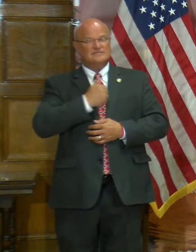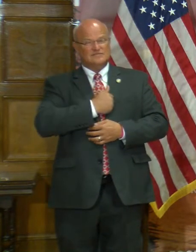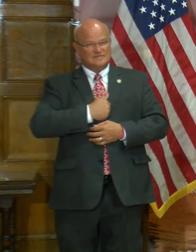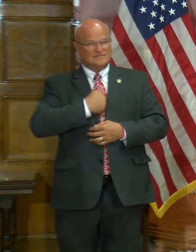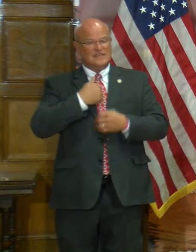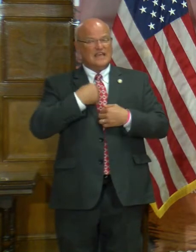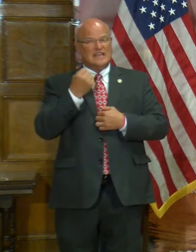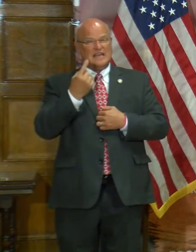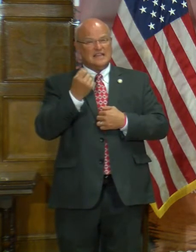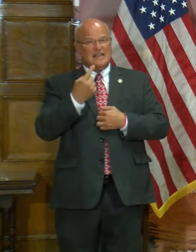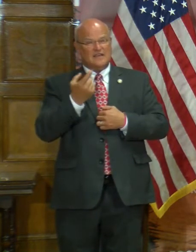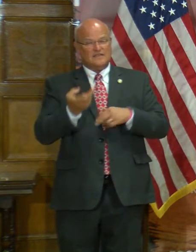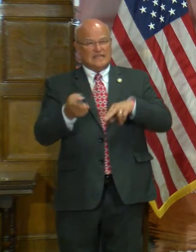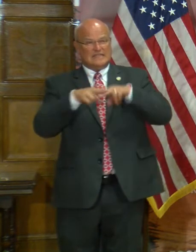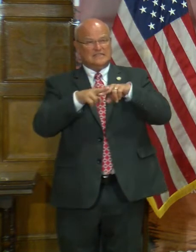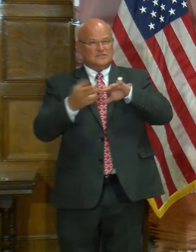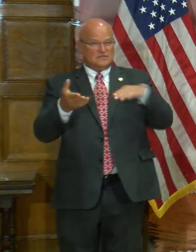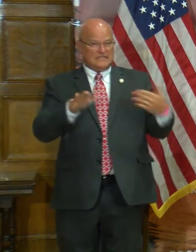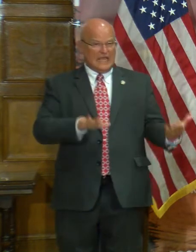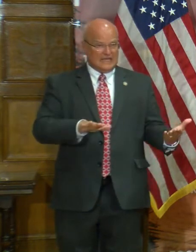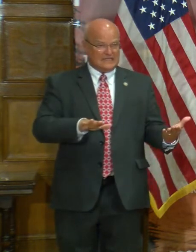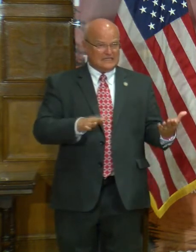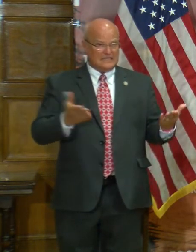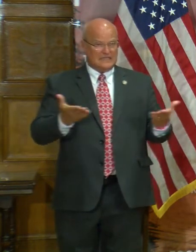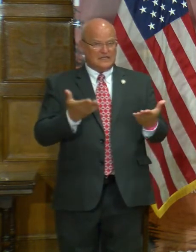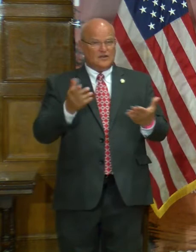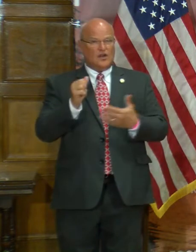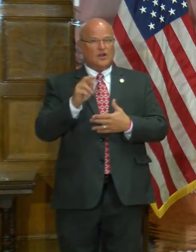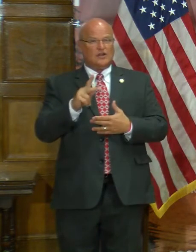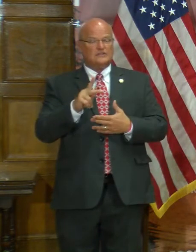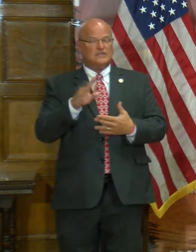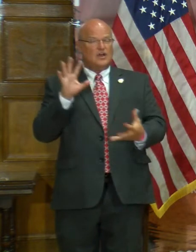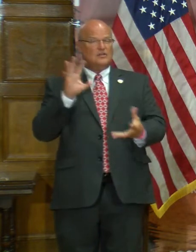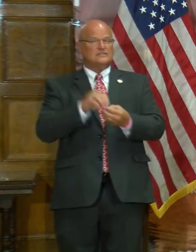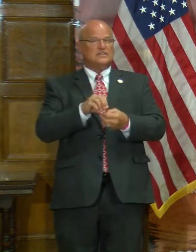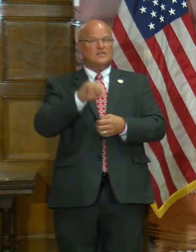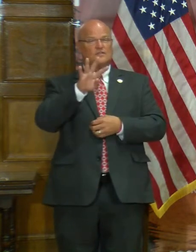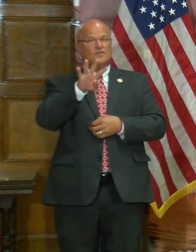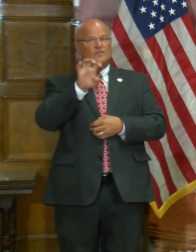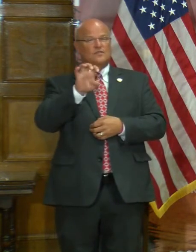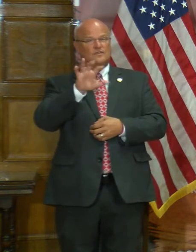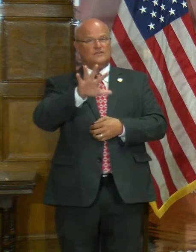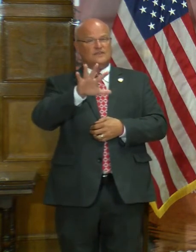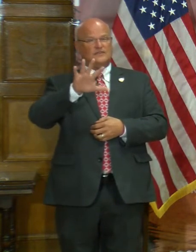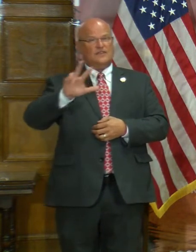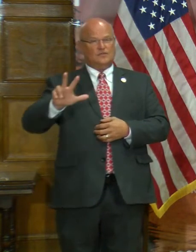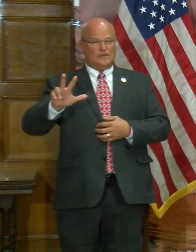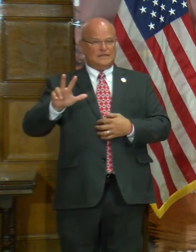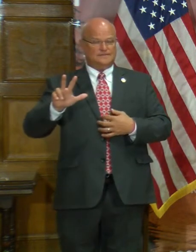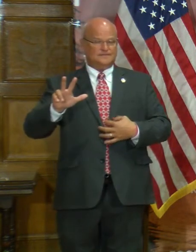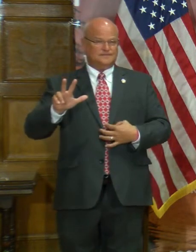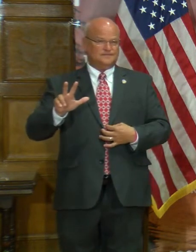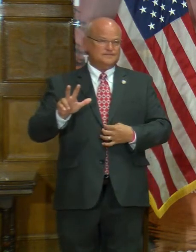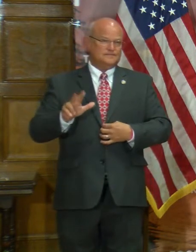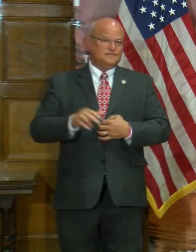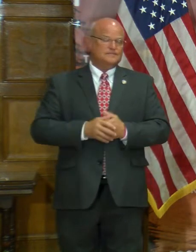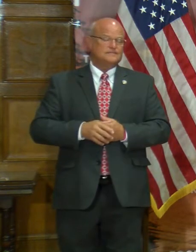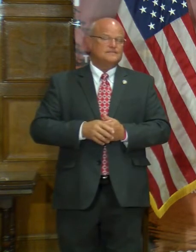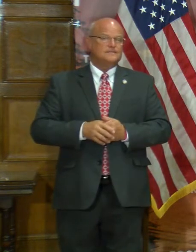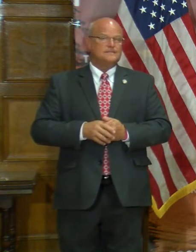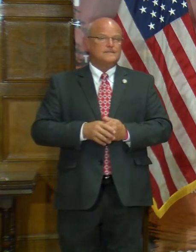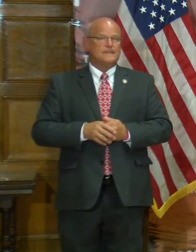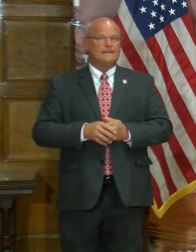we've had 11 additional deaths in Arkansas. That brings us to 453.